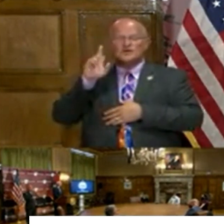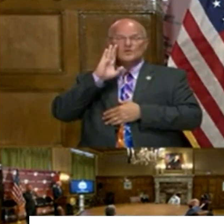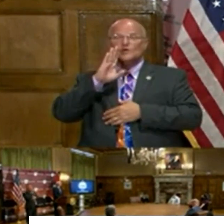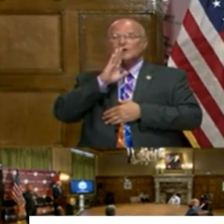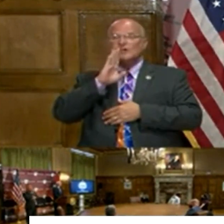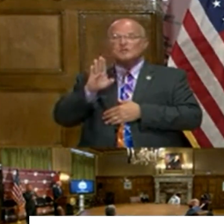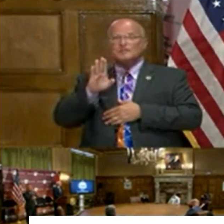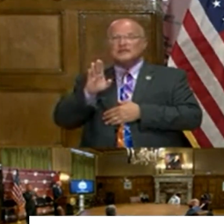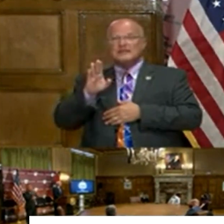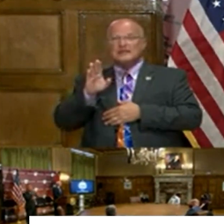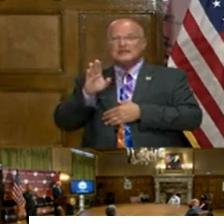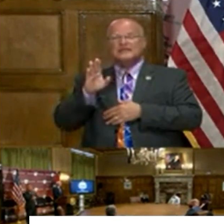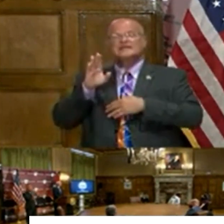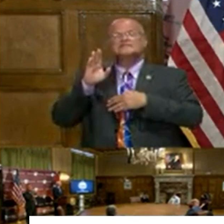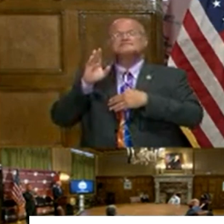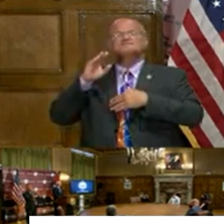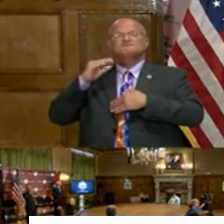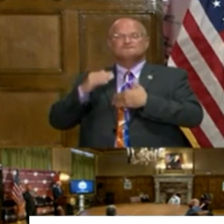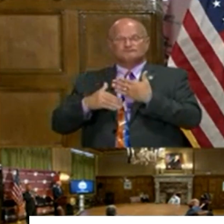be rapidly